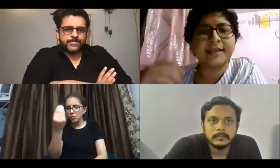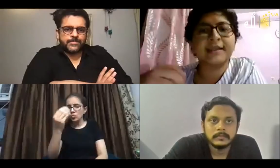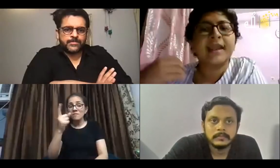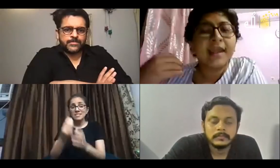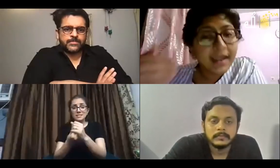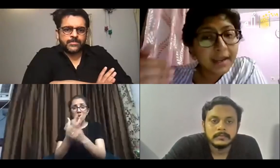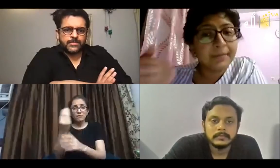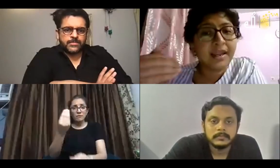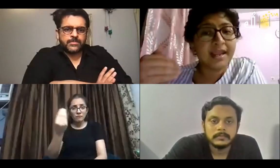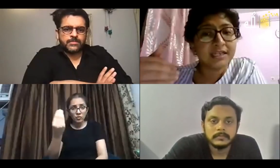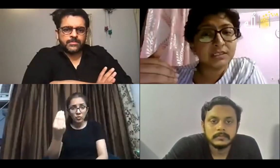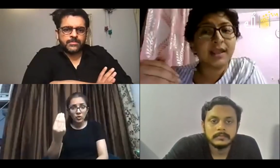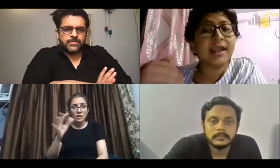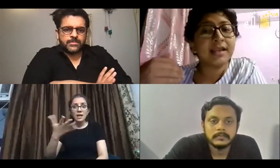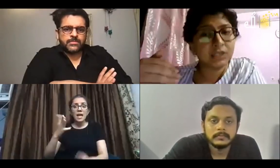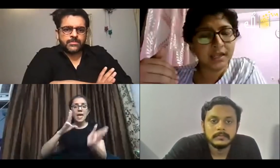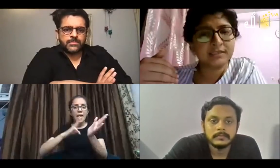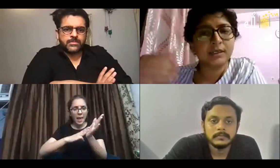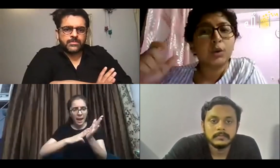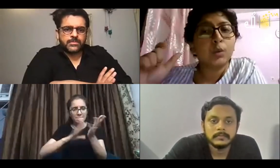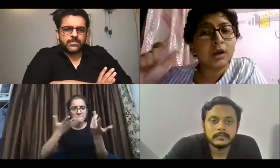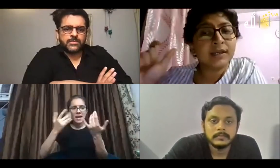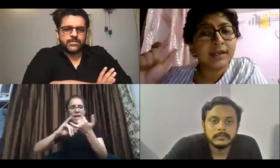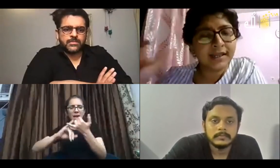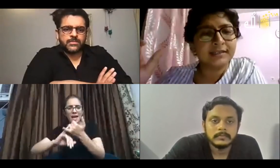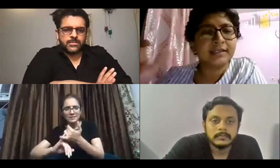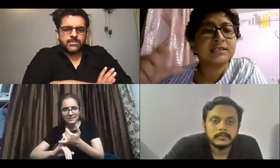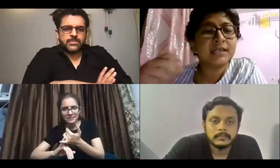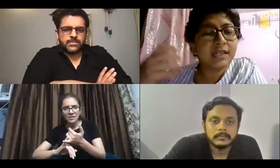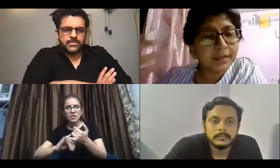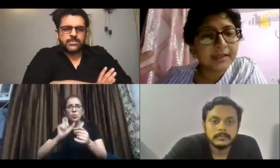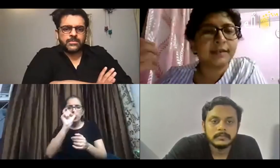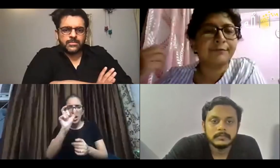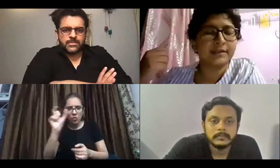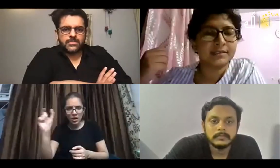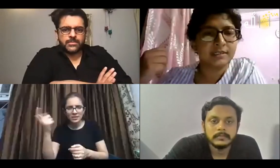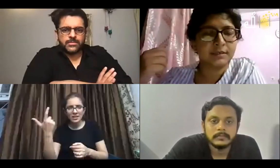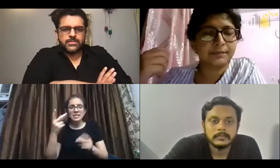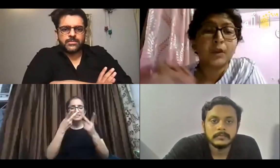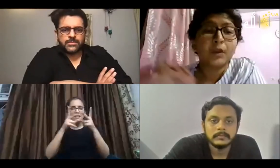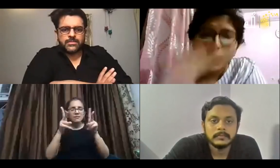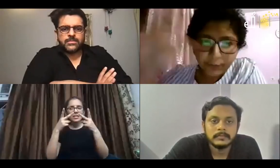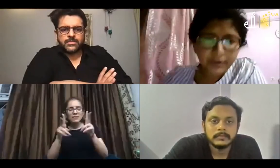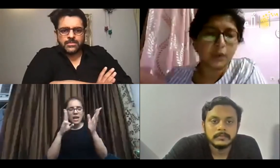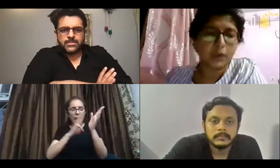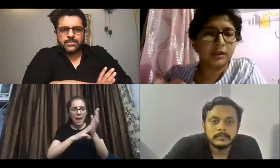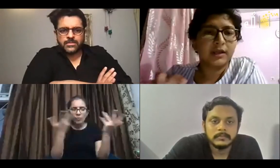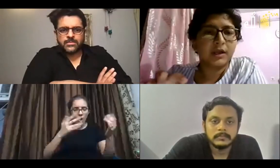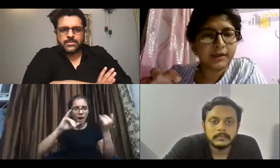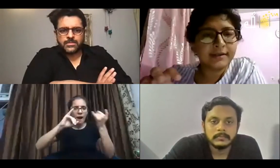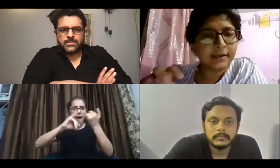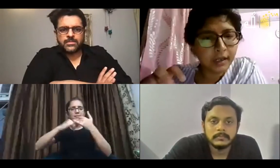consonants like M, S, SH, word length, syllable differences. For